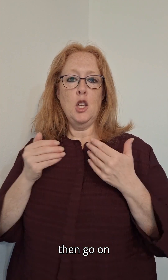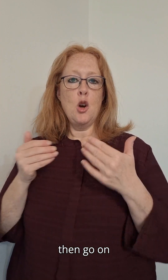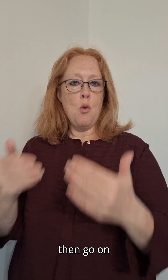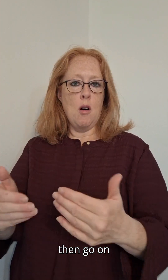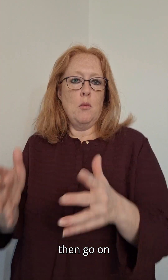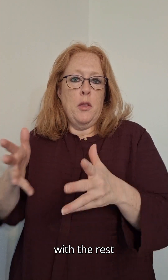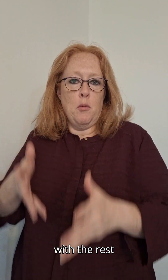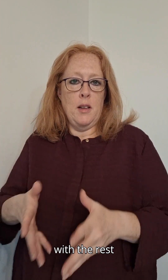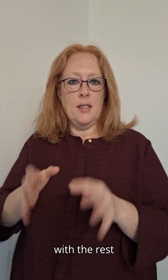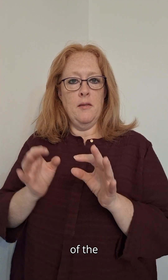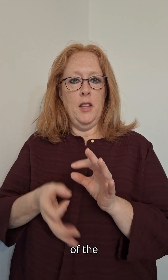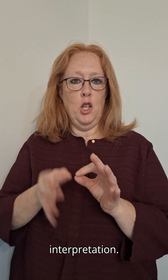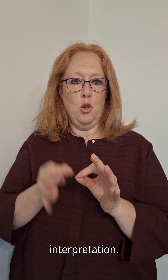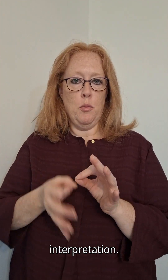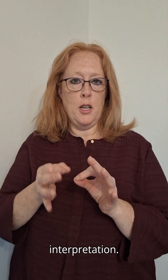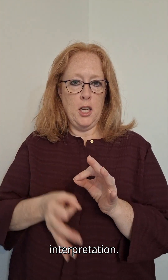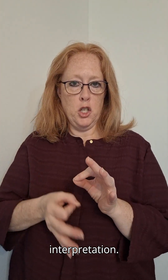go on with the rest of the interpretation.